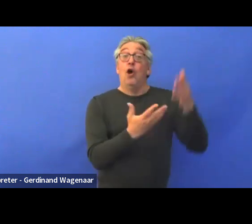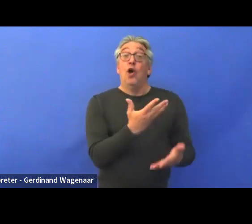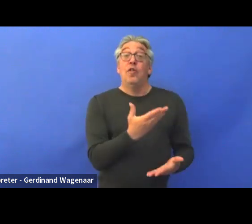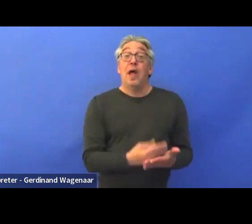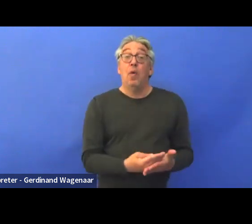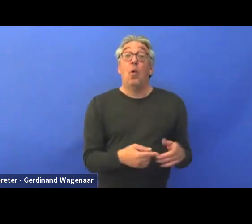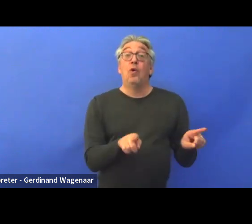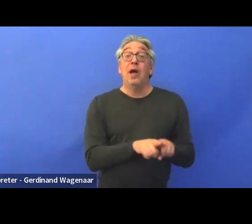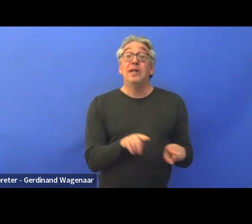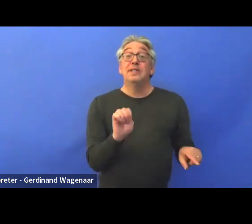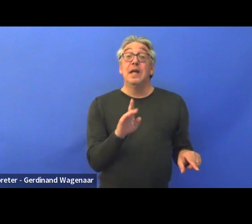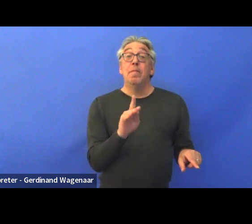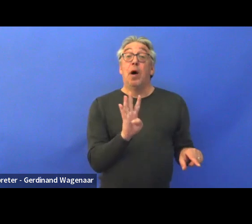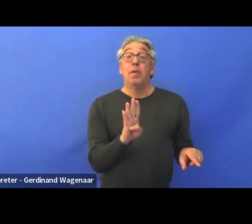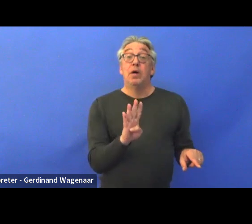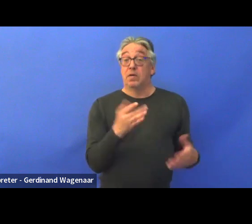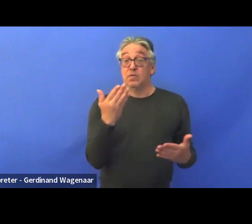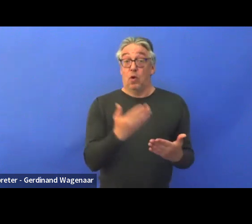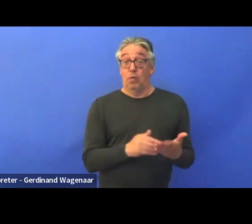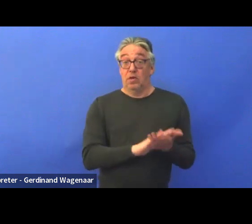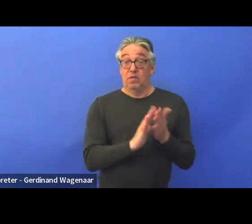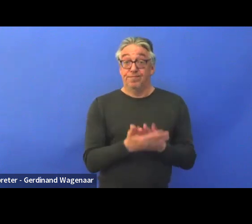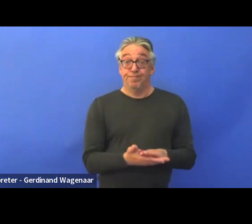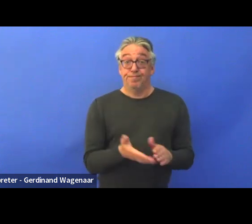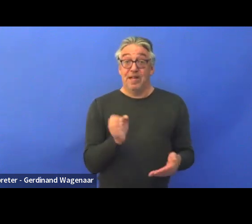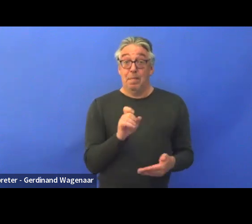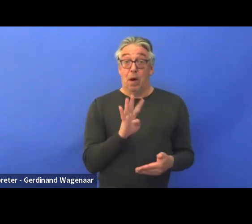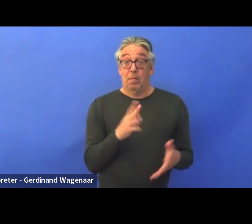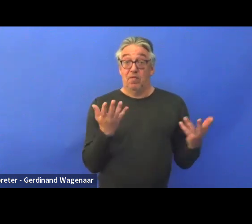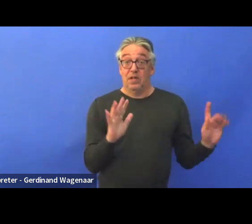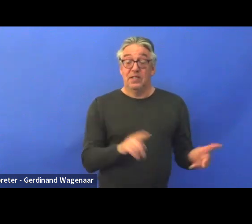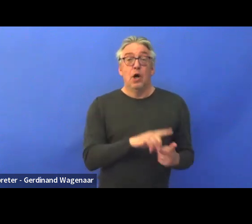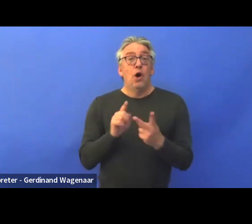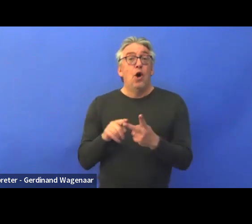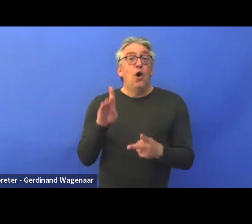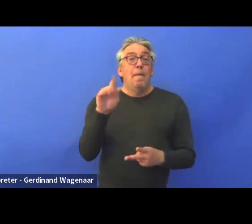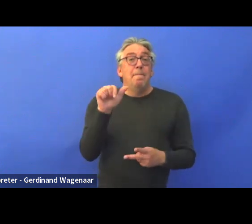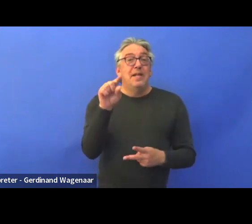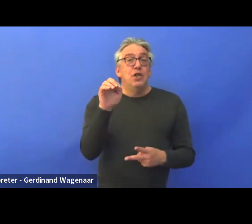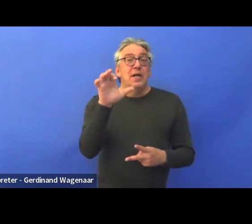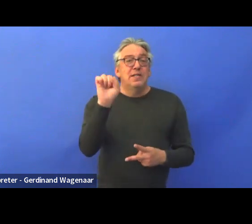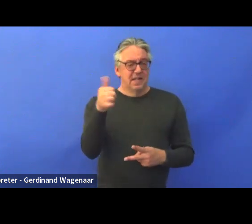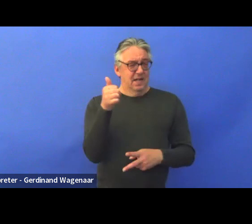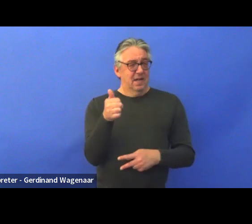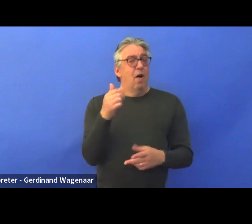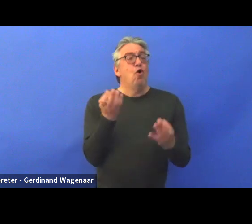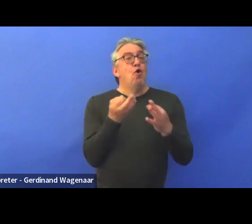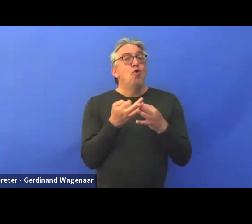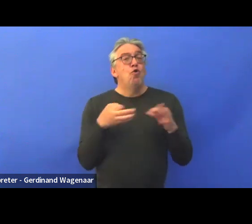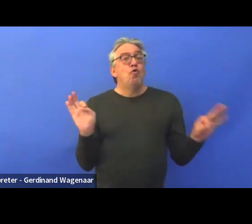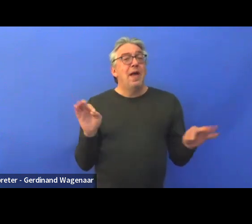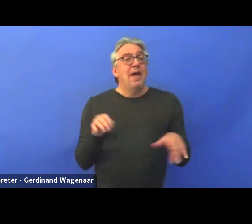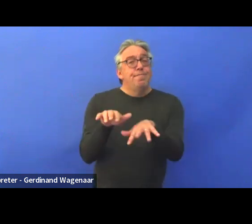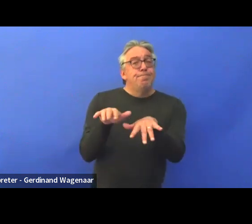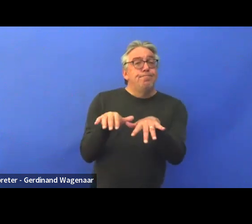your document will be made into an EPUB. And in Pages, which is the free word processing software